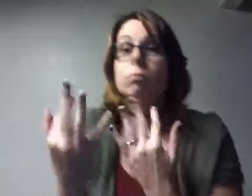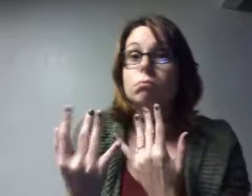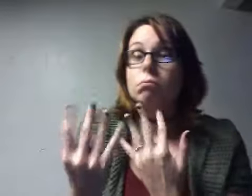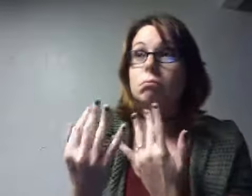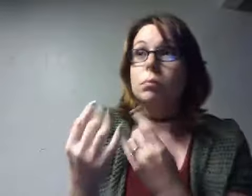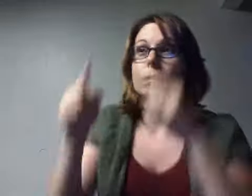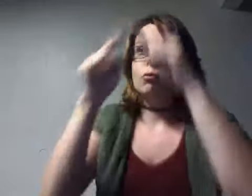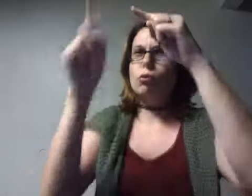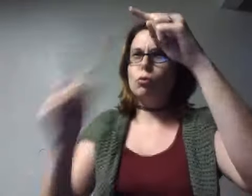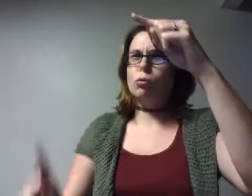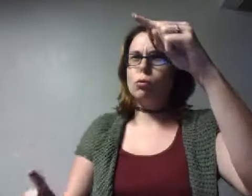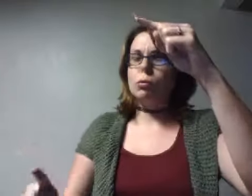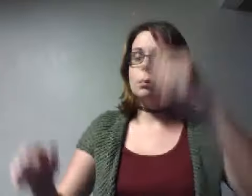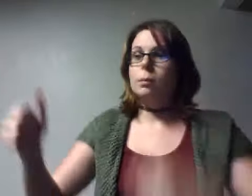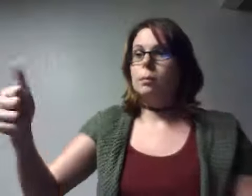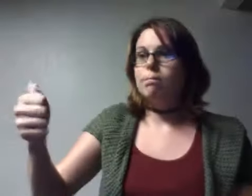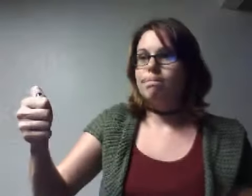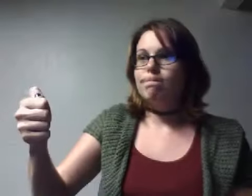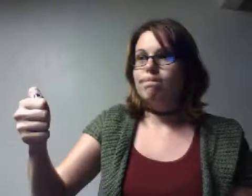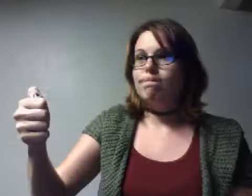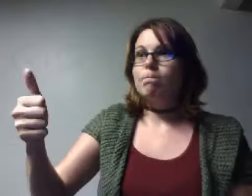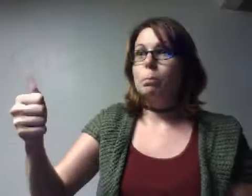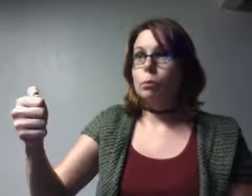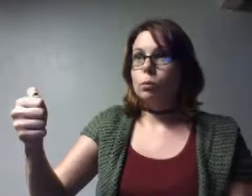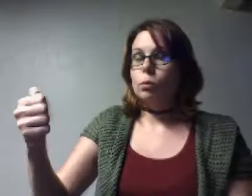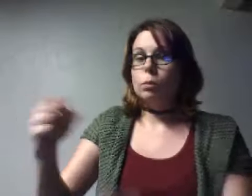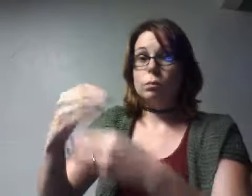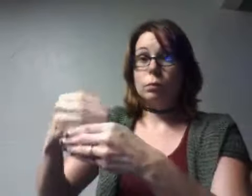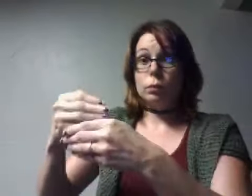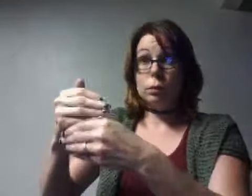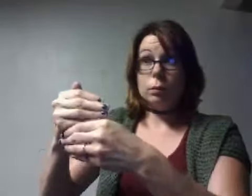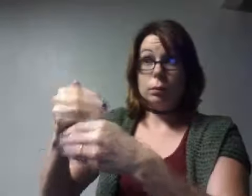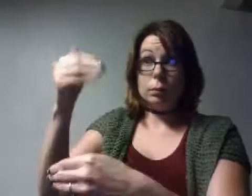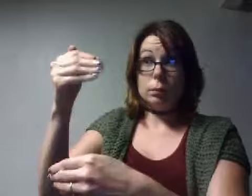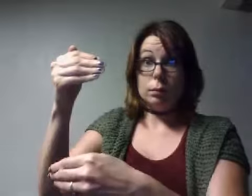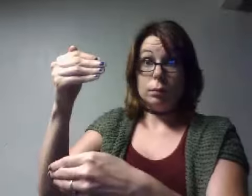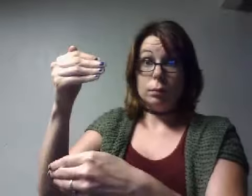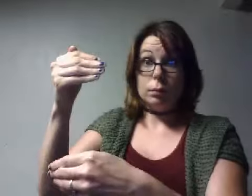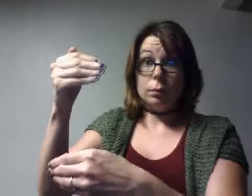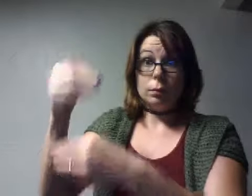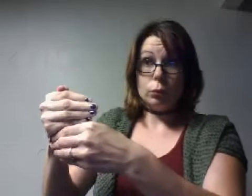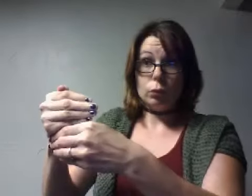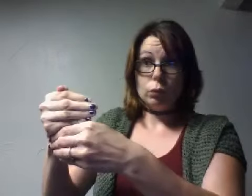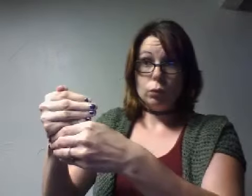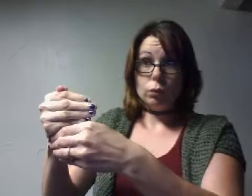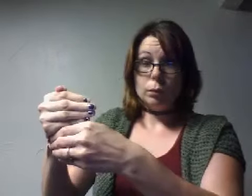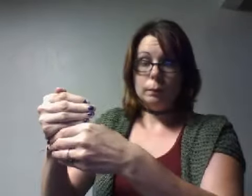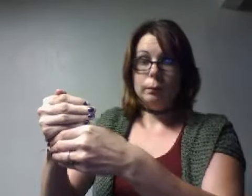let go of the button, and it would close the shutter, and it would expose the lightning, all the streaks of the lightning, and it looked like